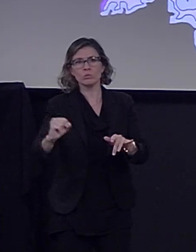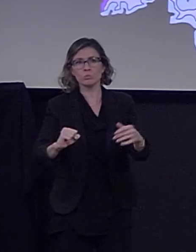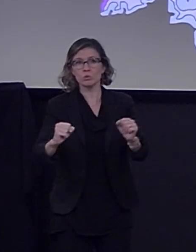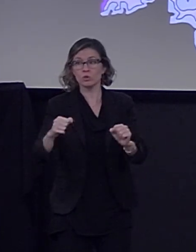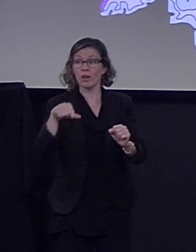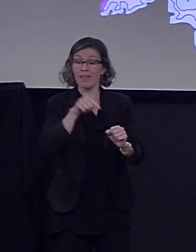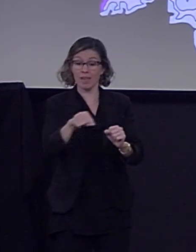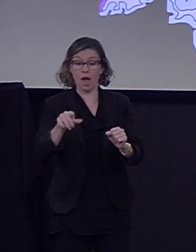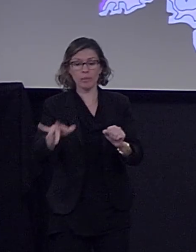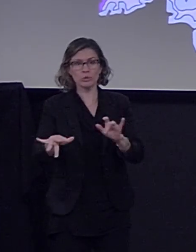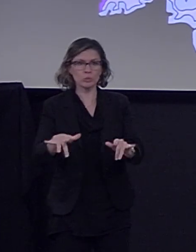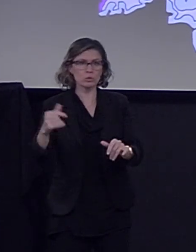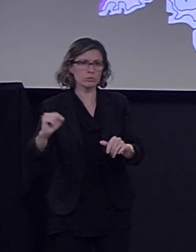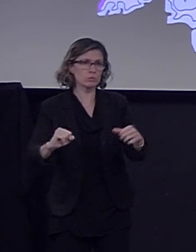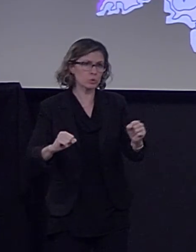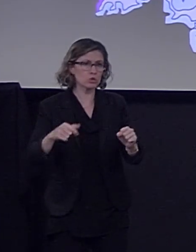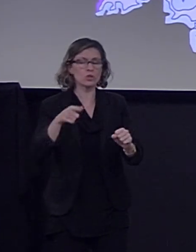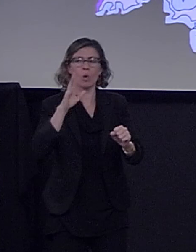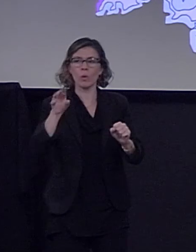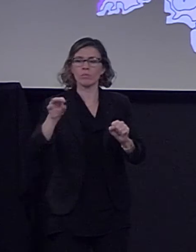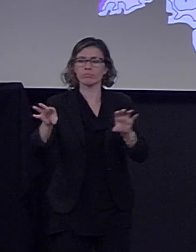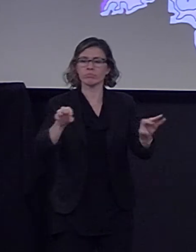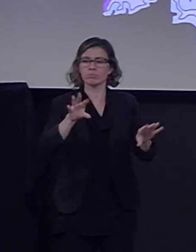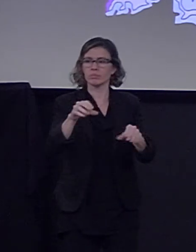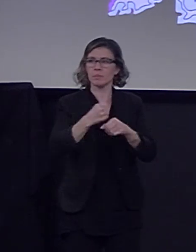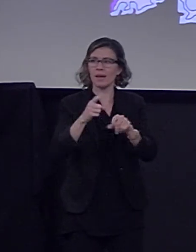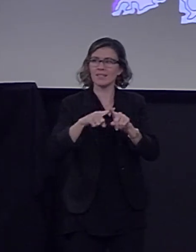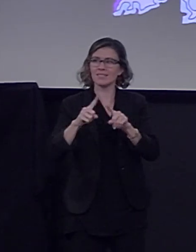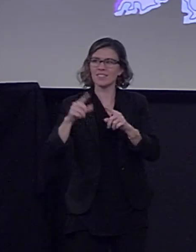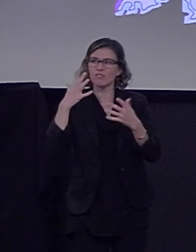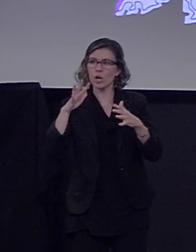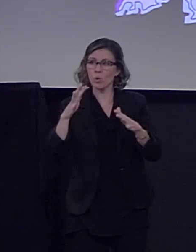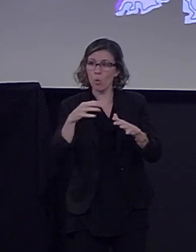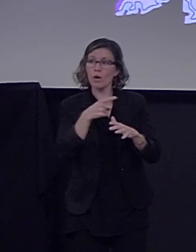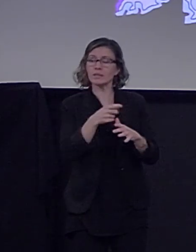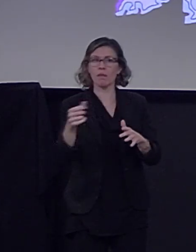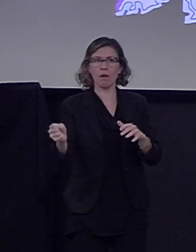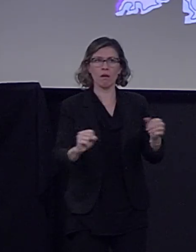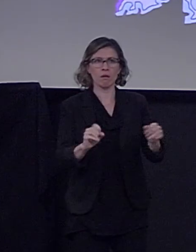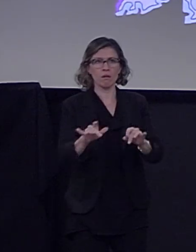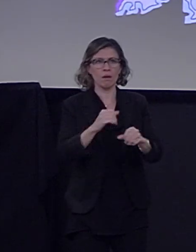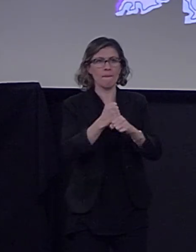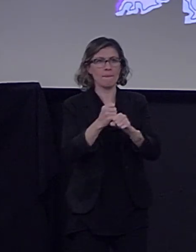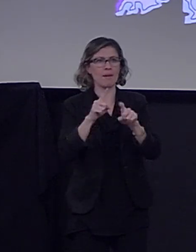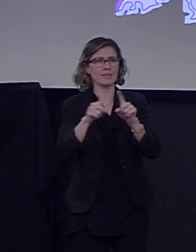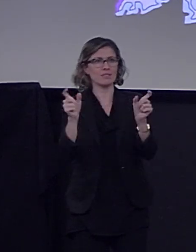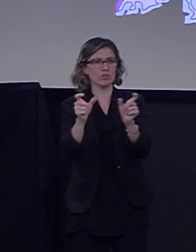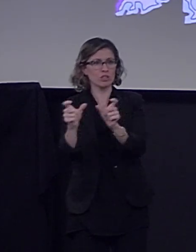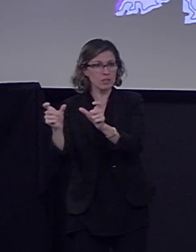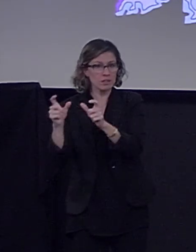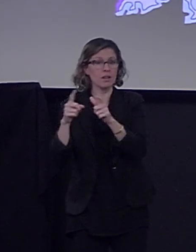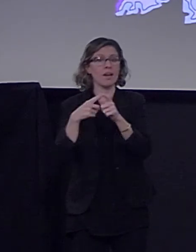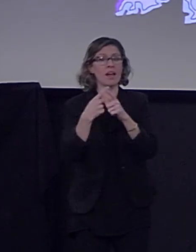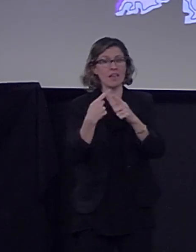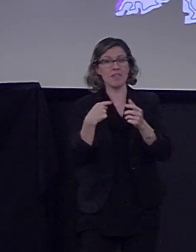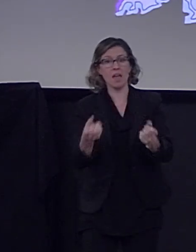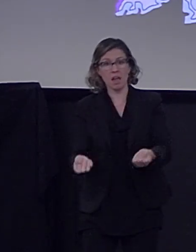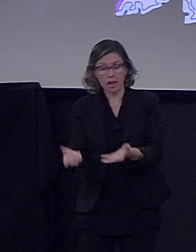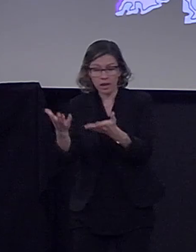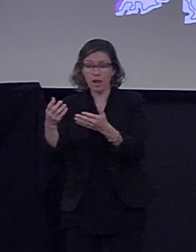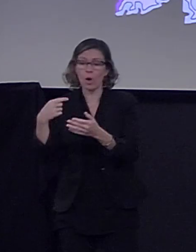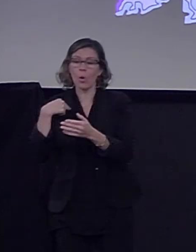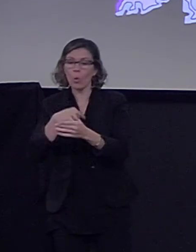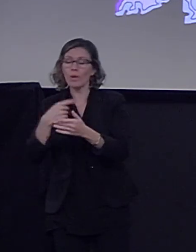they produce sound sequences or something that they can learn quite well. And then we put them in MRI and we play the melody to